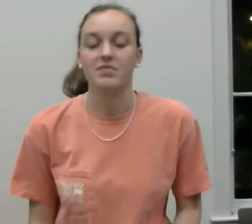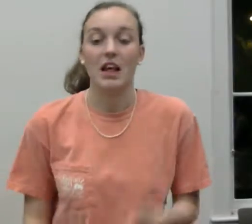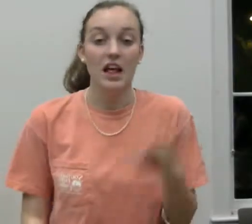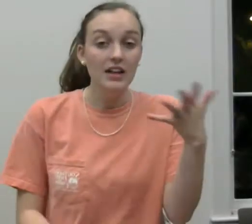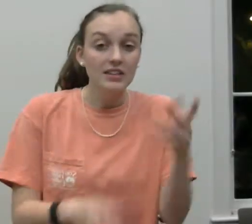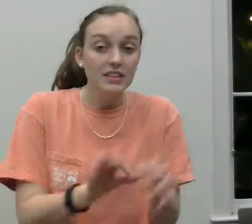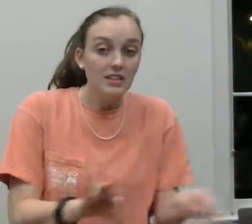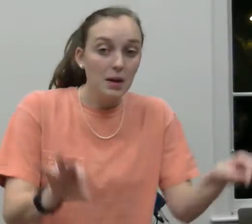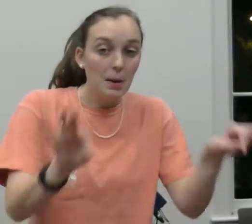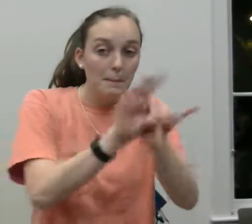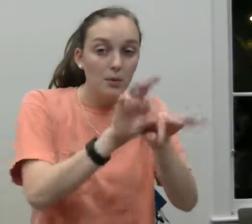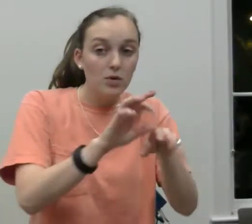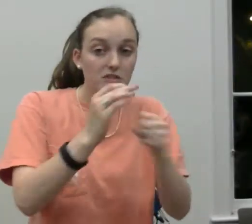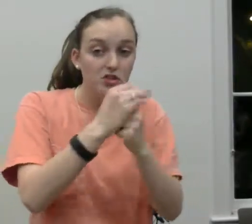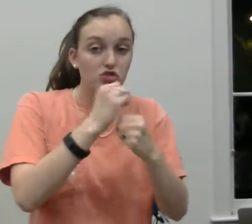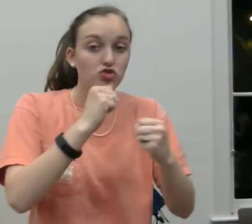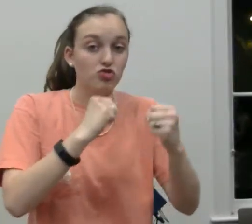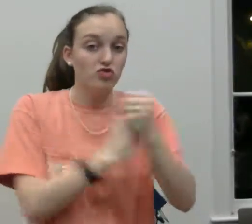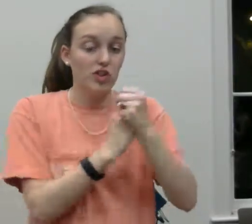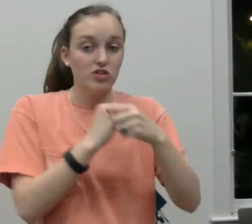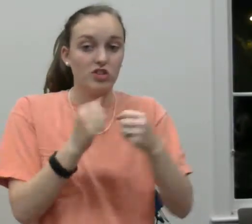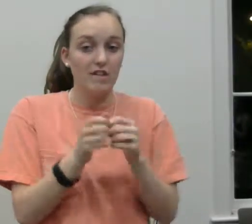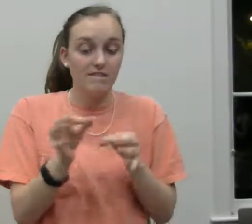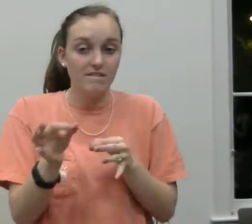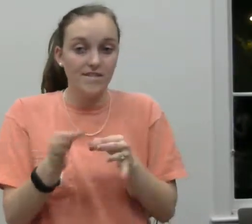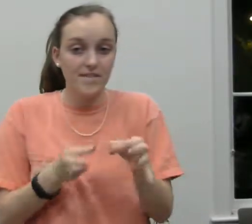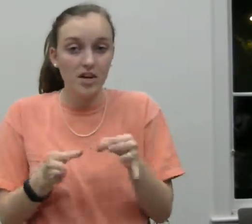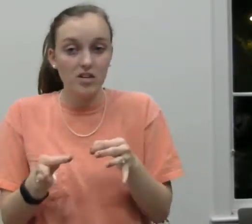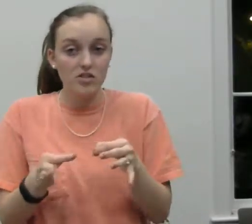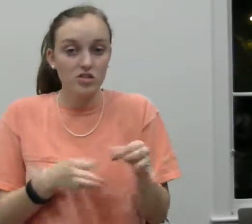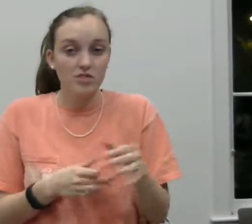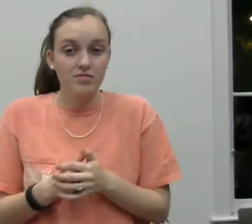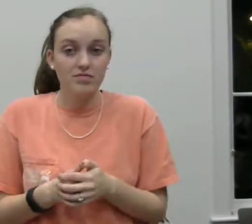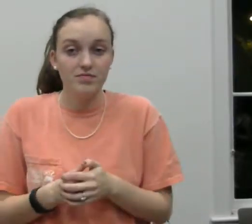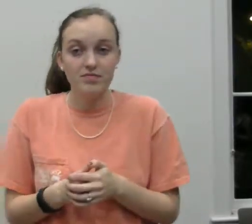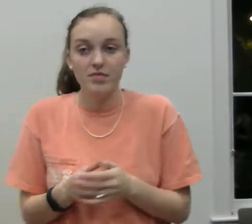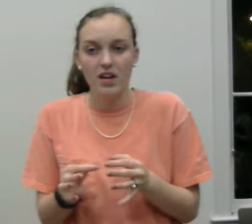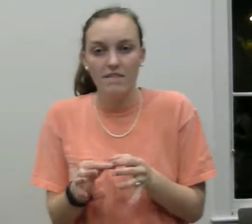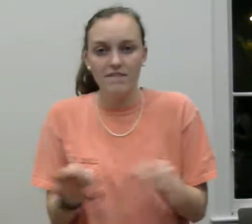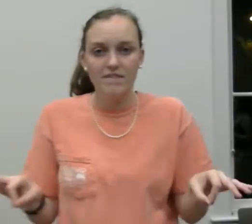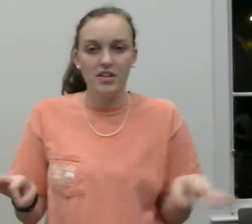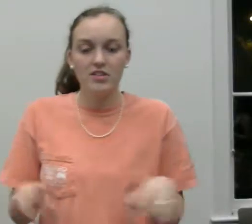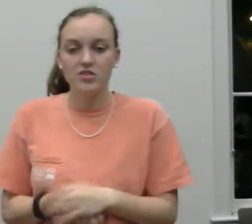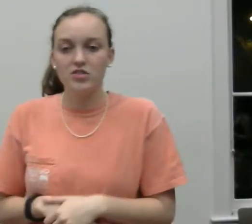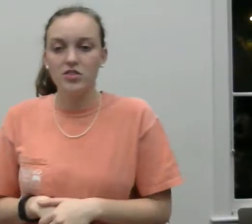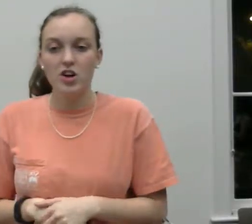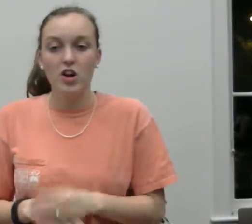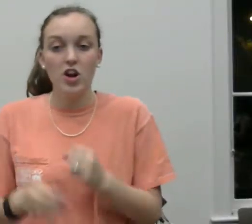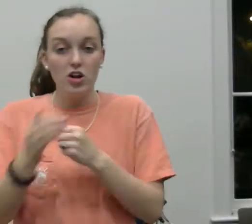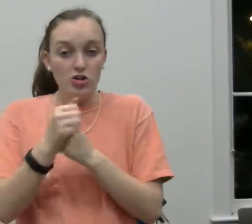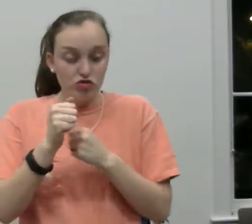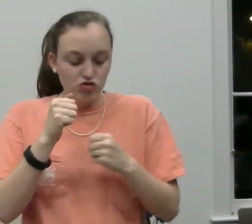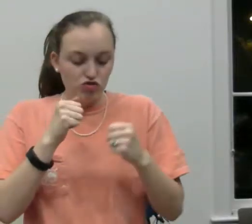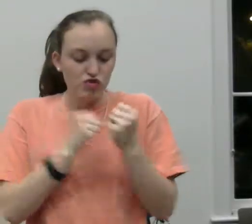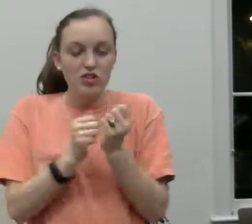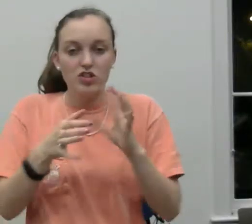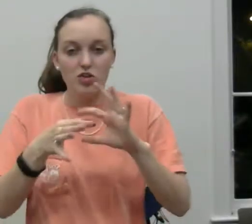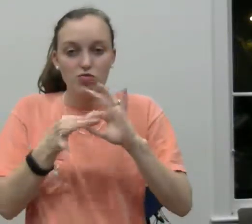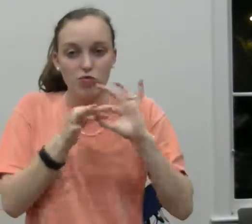structure and function. If there's one thing that I want you to learn about biology this year, it's that structure relates to function. This is it. This